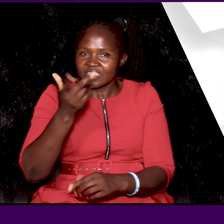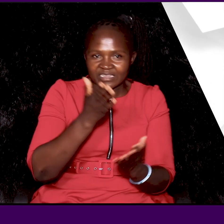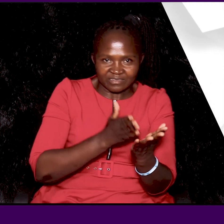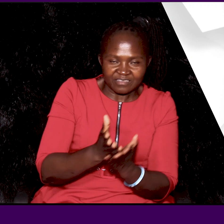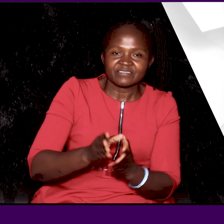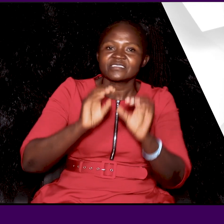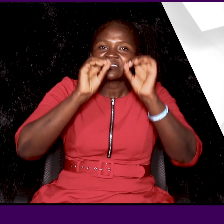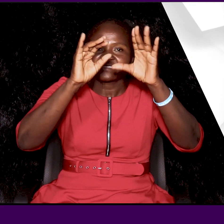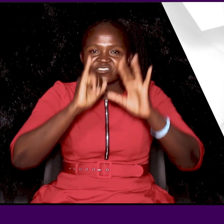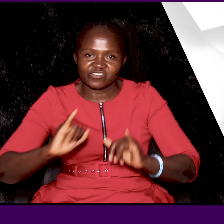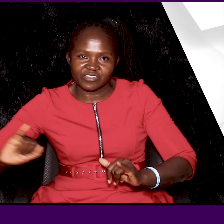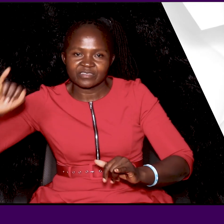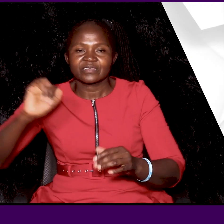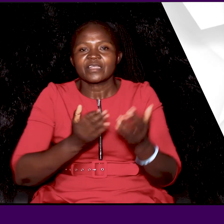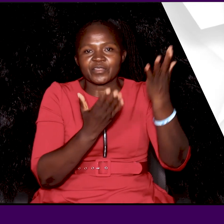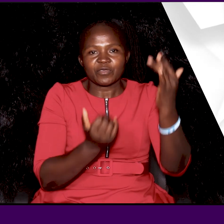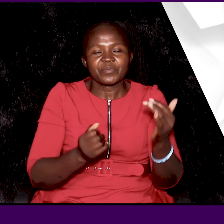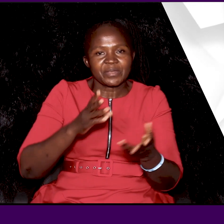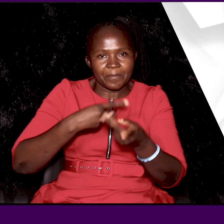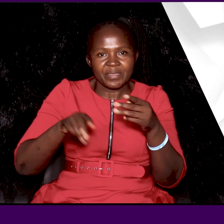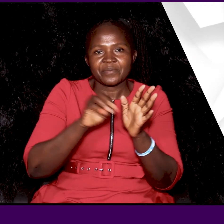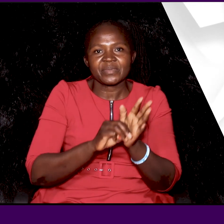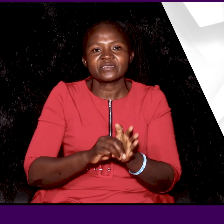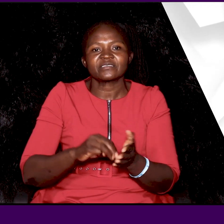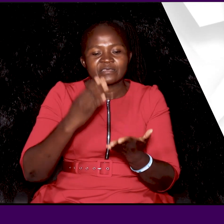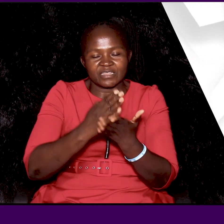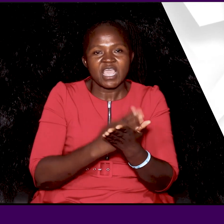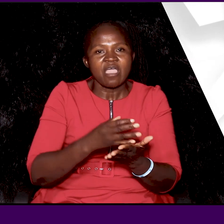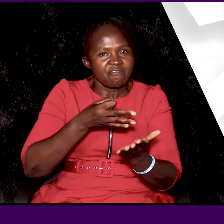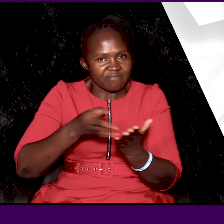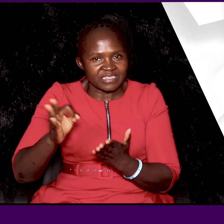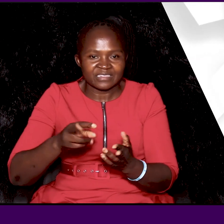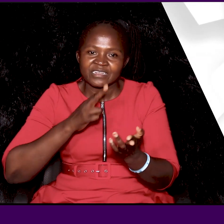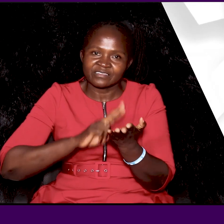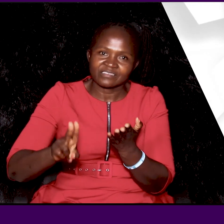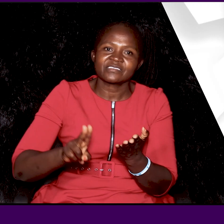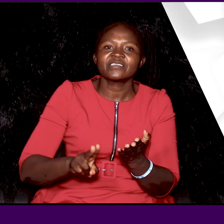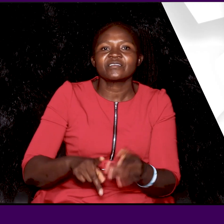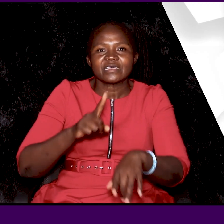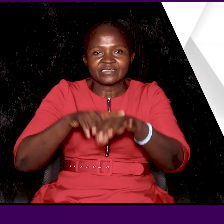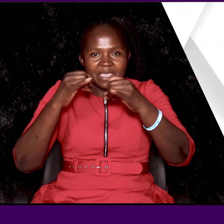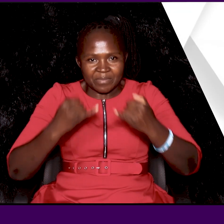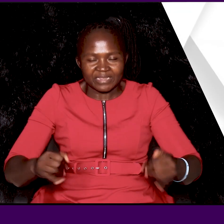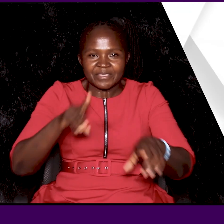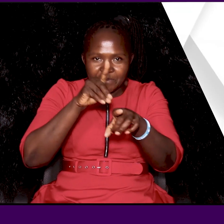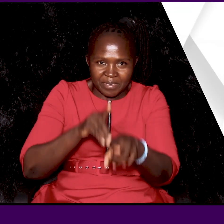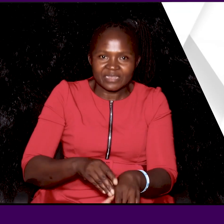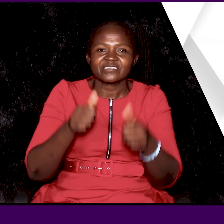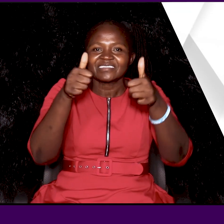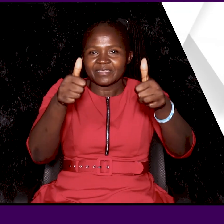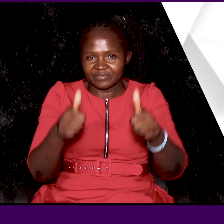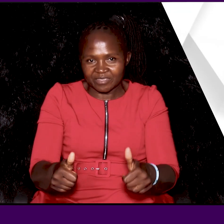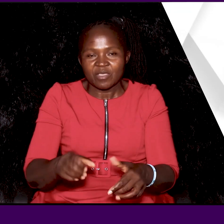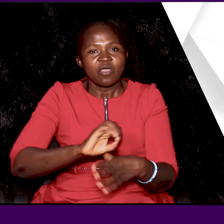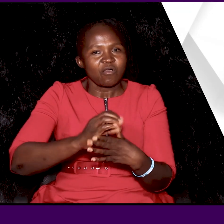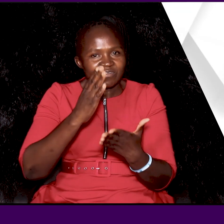is teaching. The requirement is payment of the prescribed fee and registration, and the timeline as per the timetable